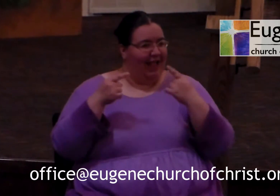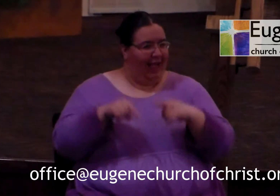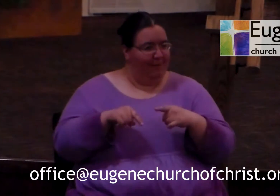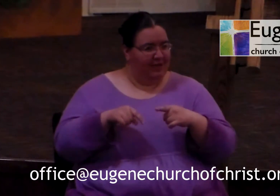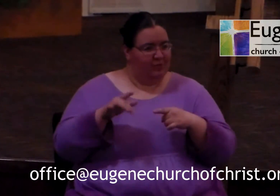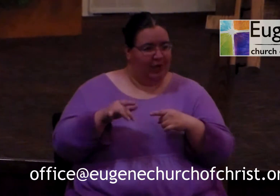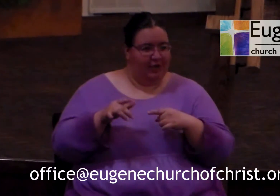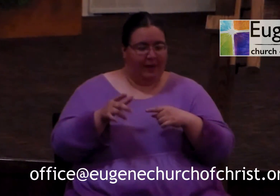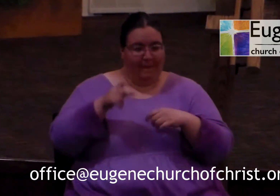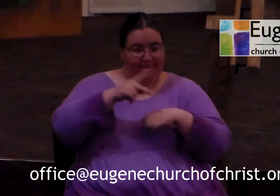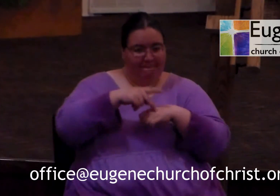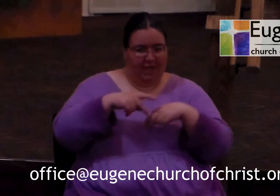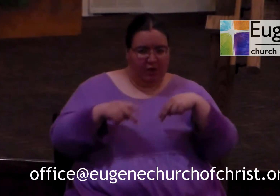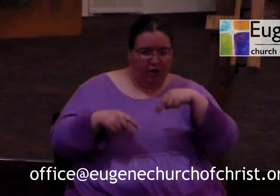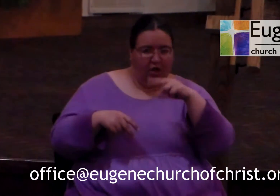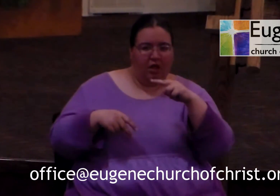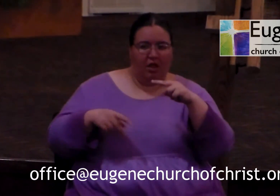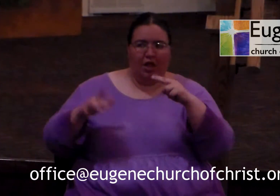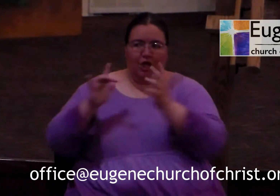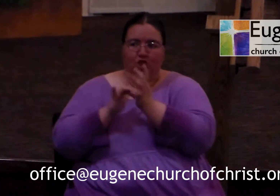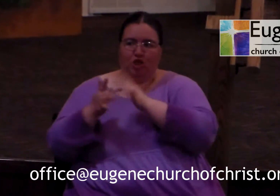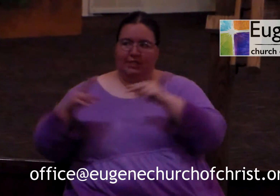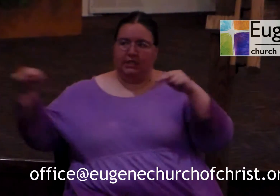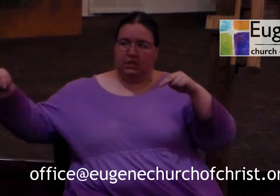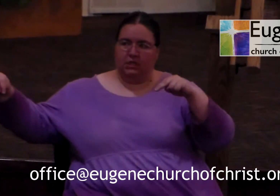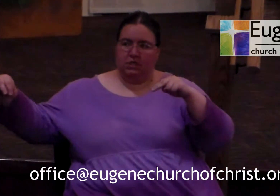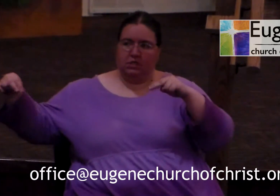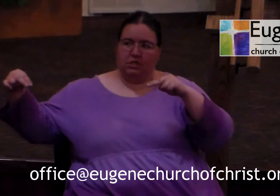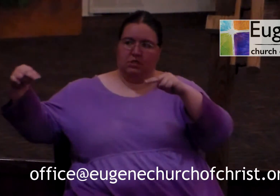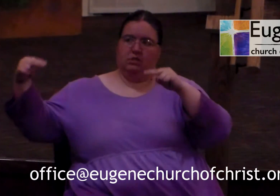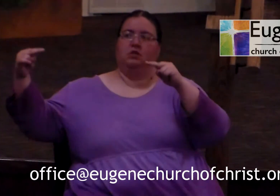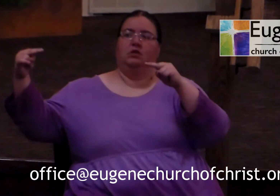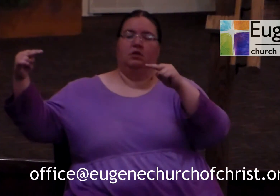and he knows exactly what he has done, and he leaves in tears.